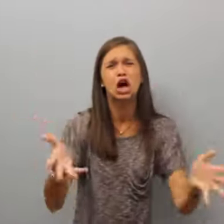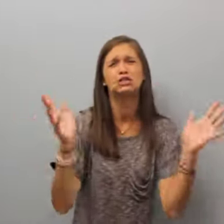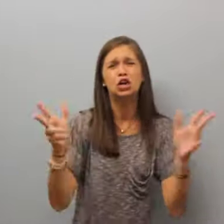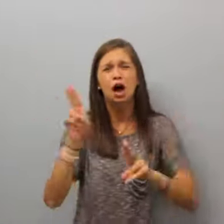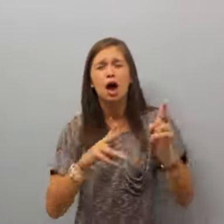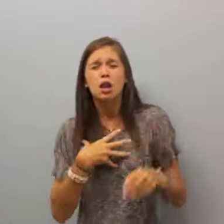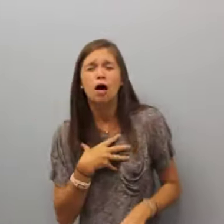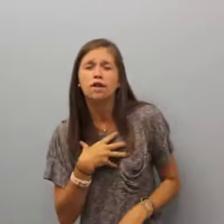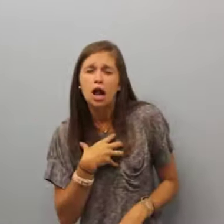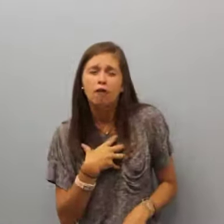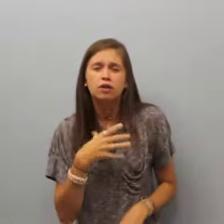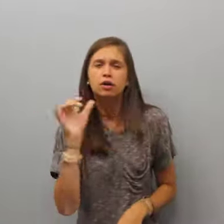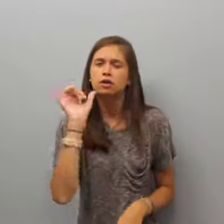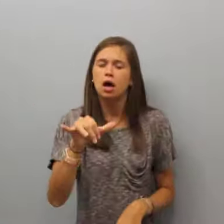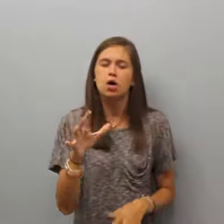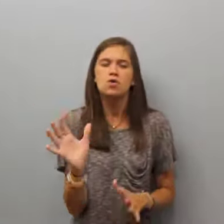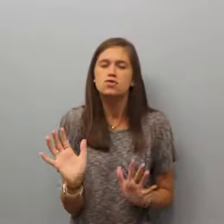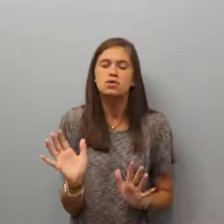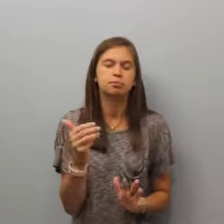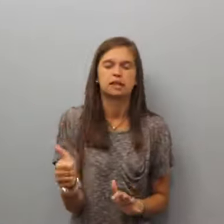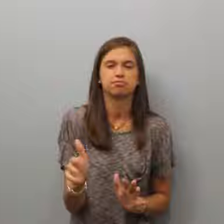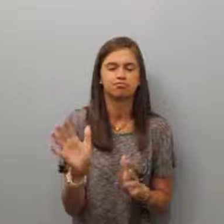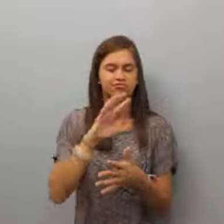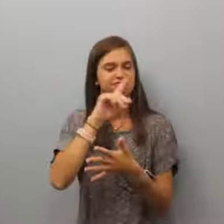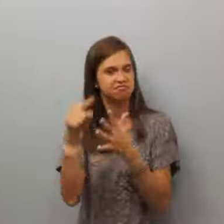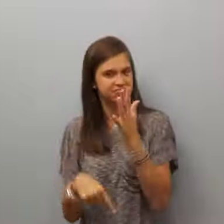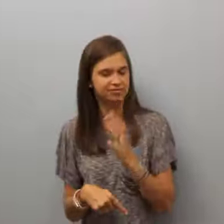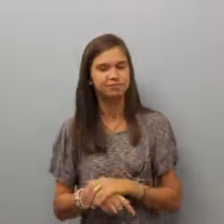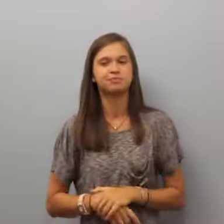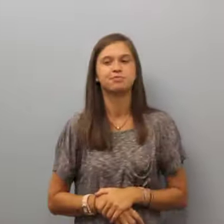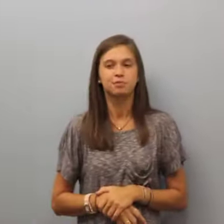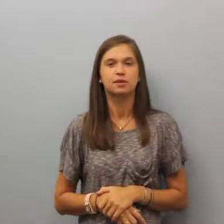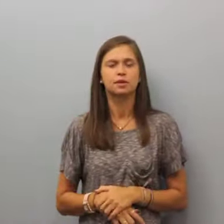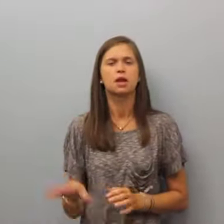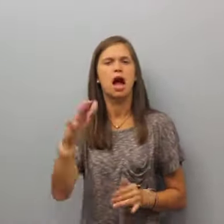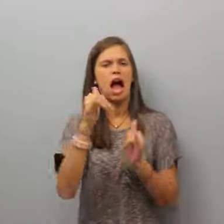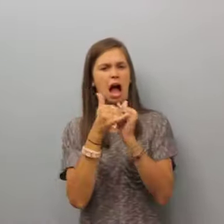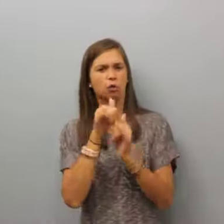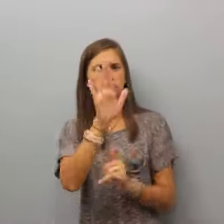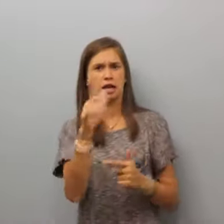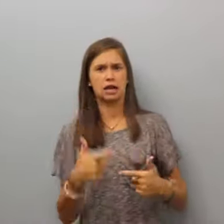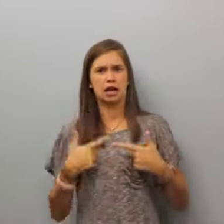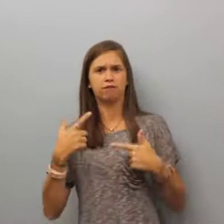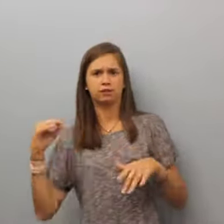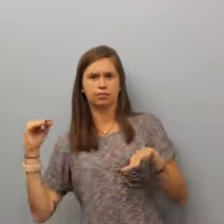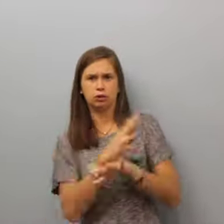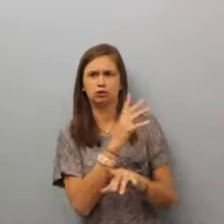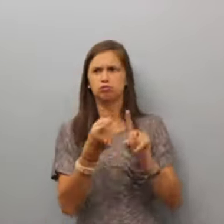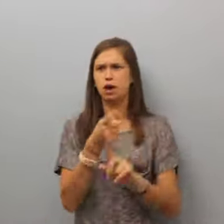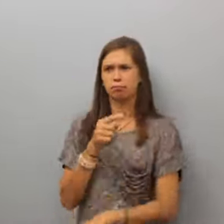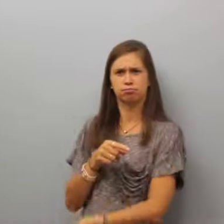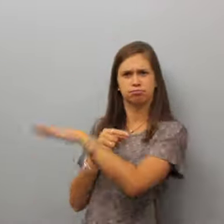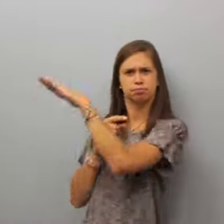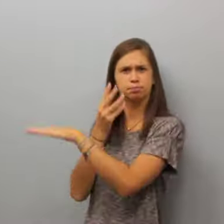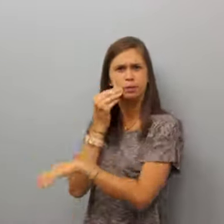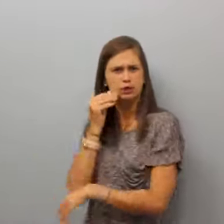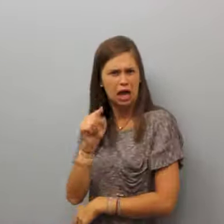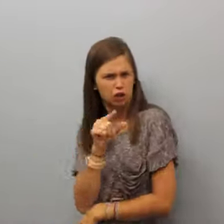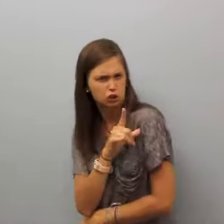And the soccer team. I loved getting together with the soccer team and chatting on the bus and laughing so hard. I mean, there's just so